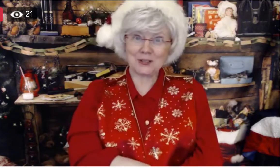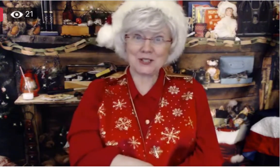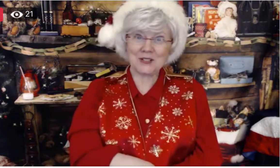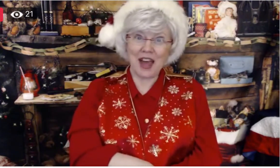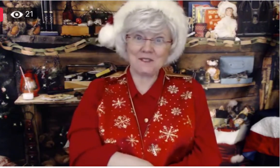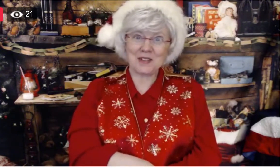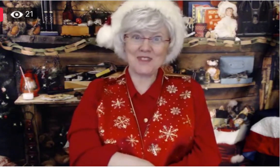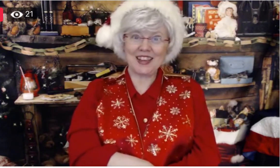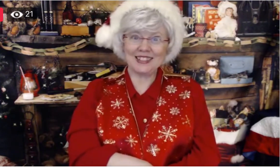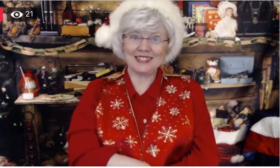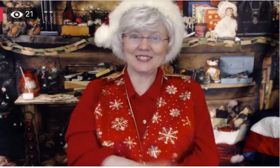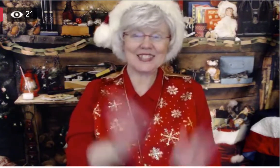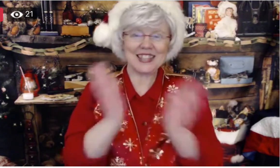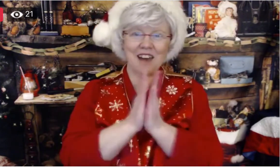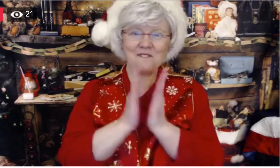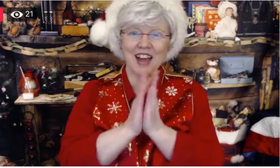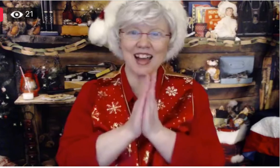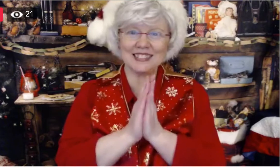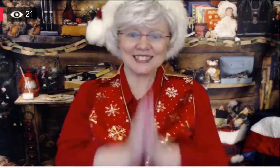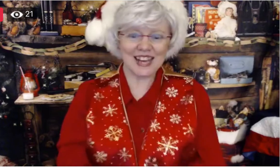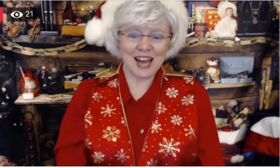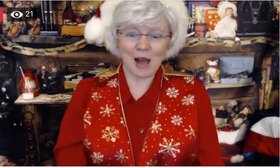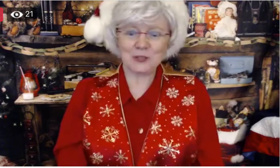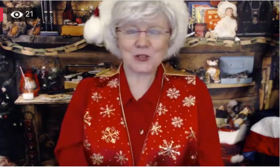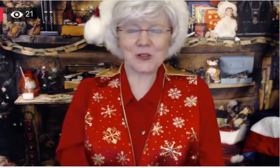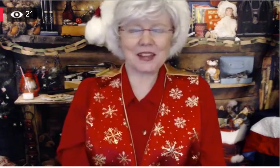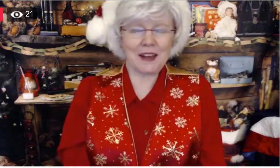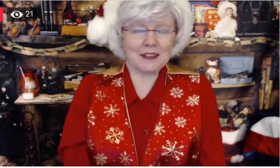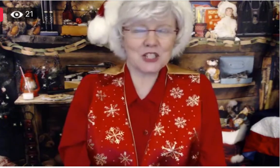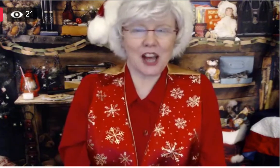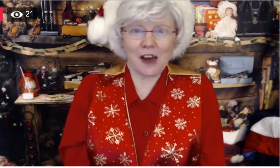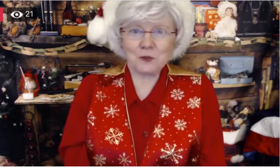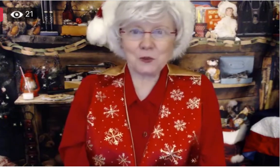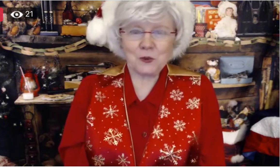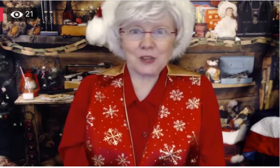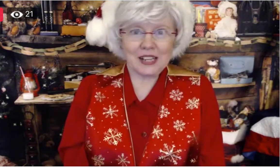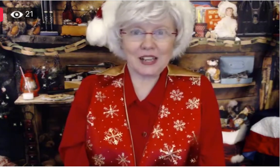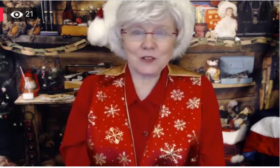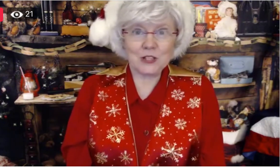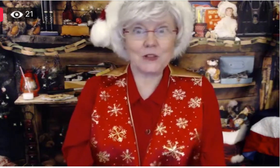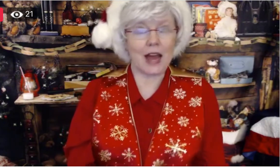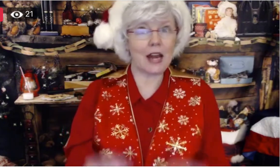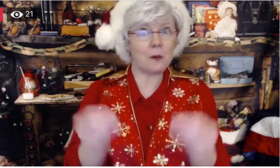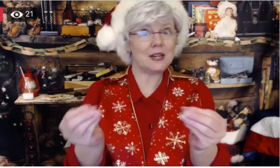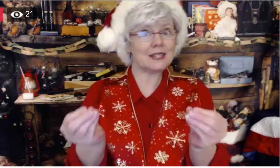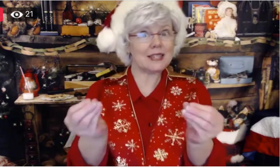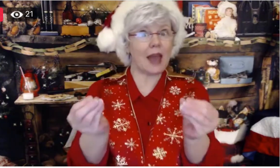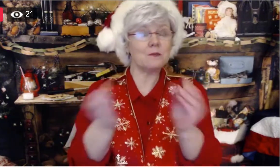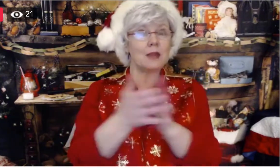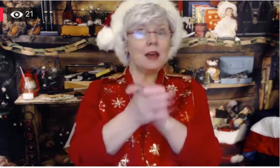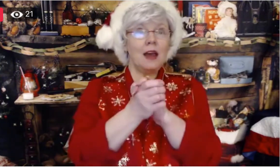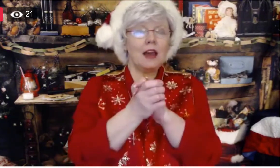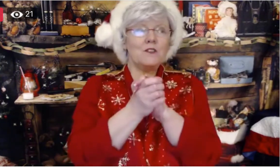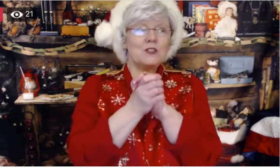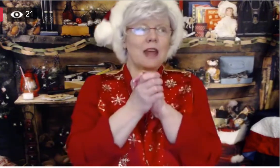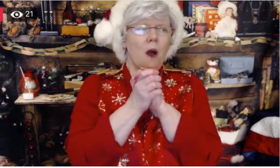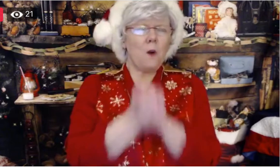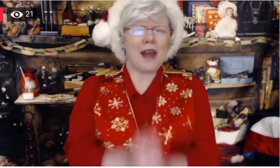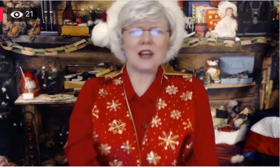to do that with me? Wasn't that fun? I'm sure that a child would really love to do that. And I wanted to say, if you say, oh, I never